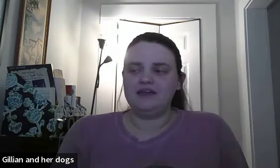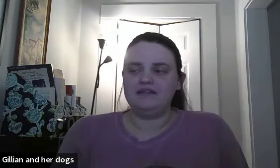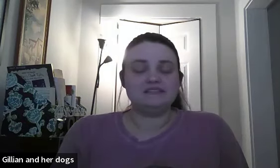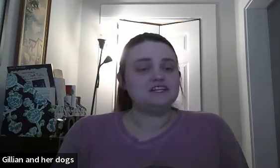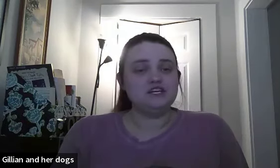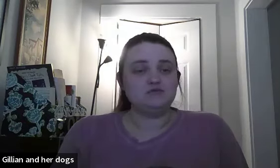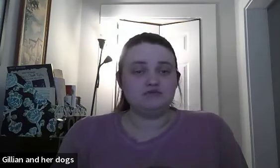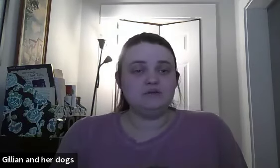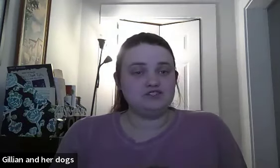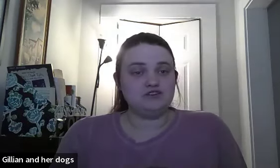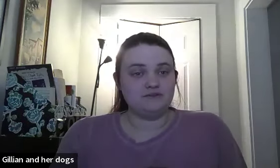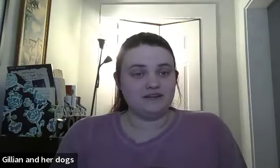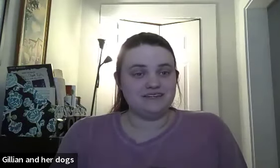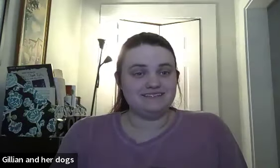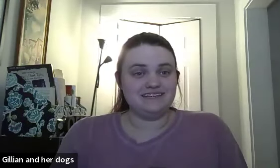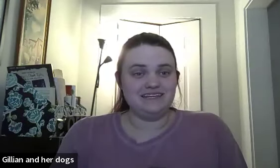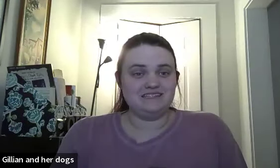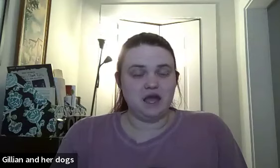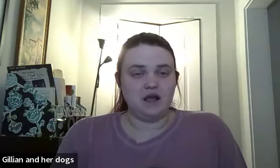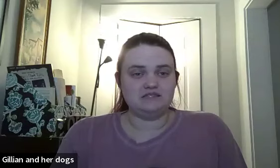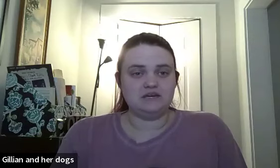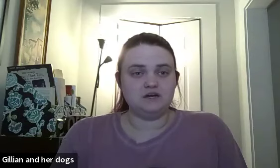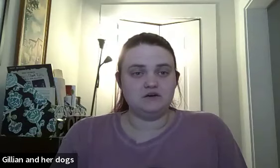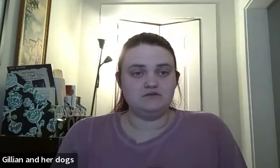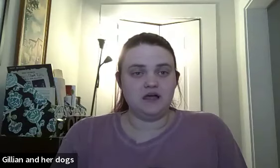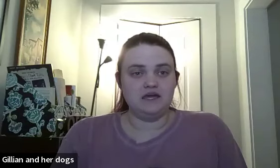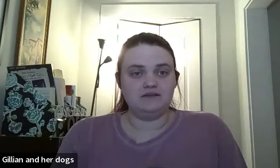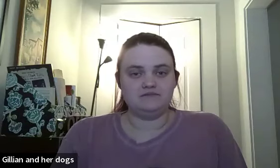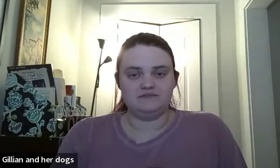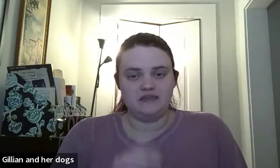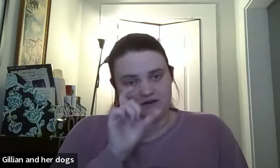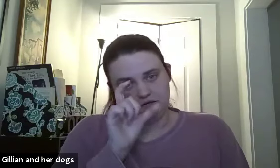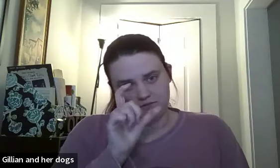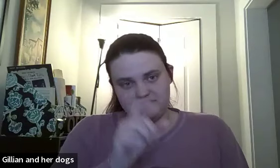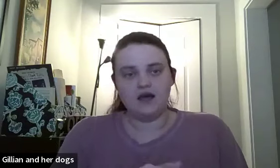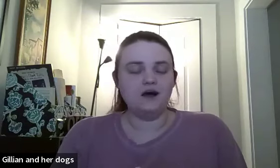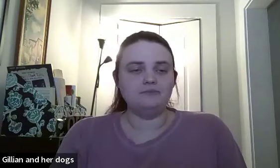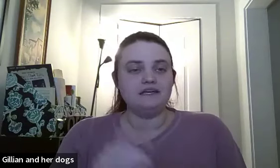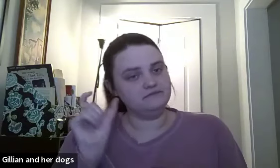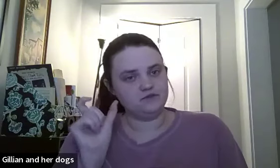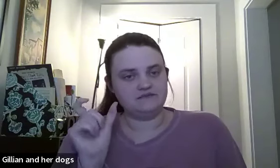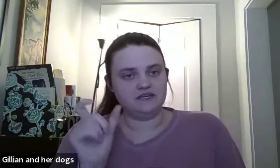And that's actually a really big struggle for kids is that concept of like adverbs, and for deaf